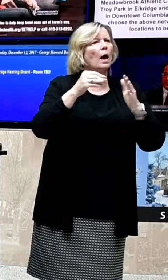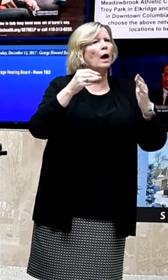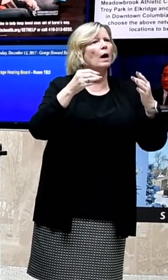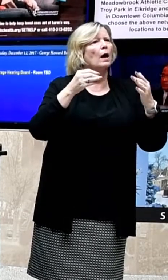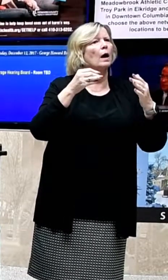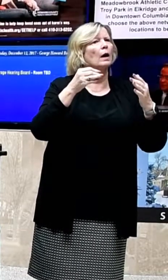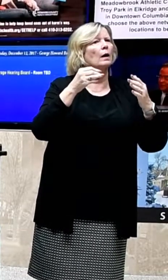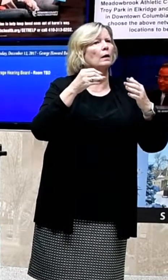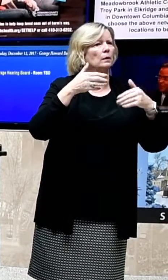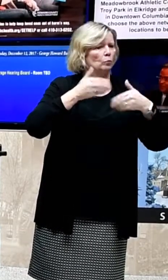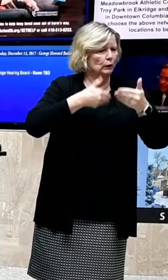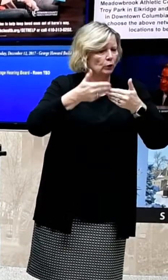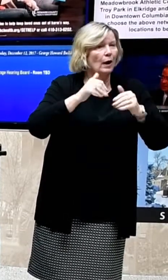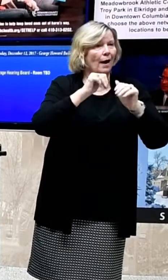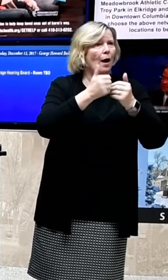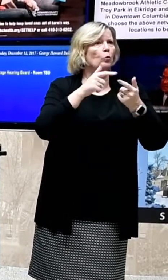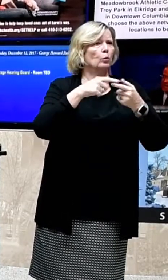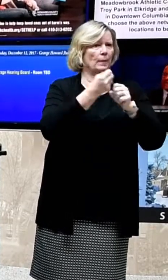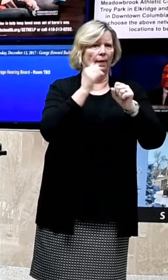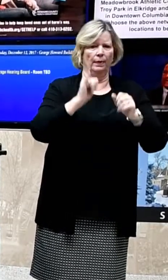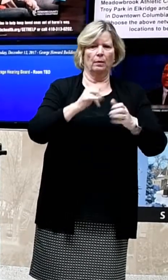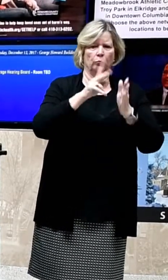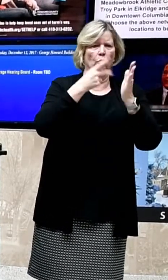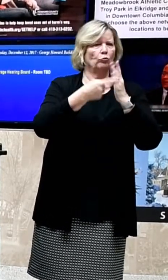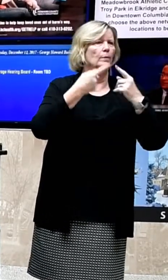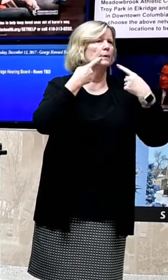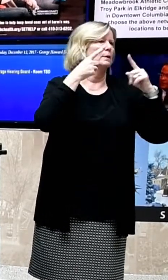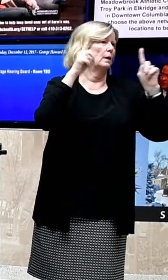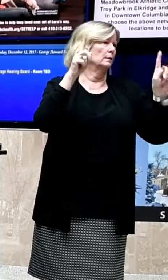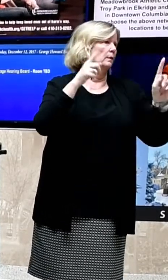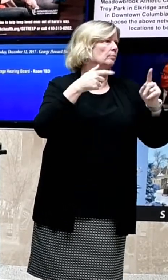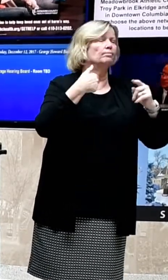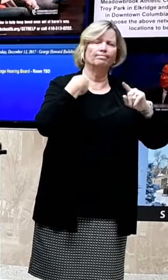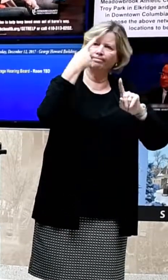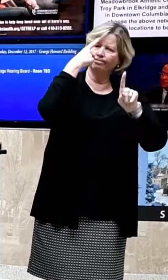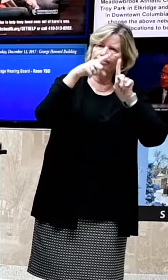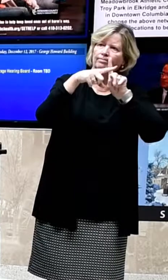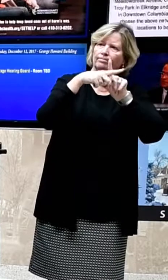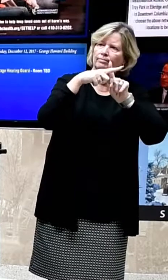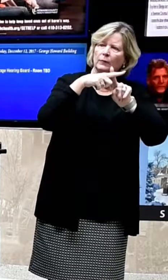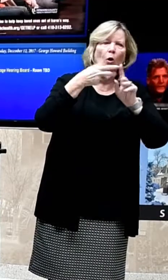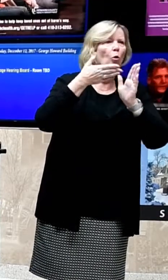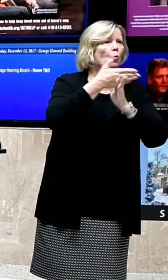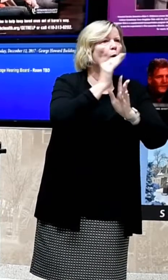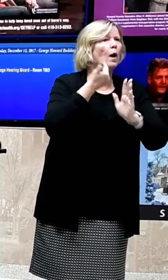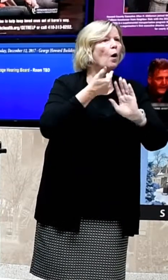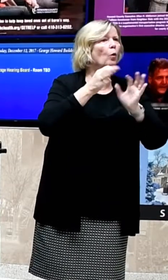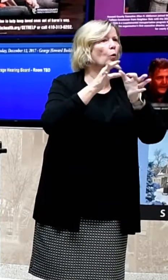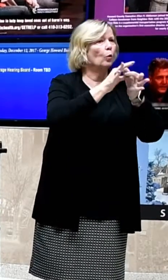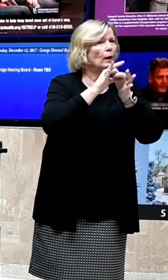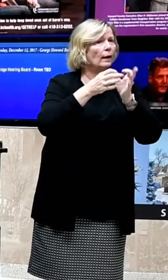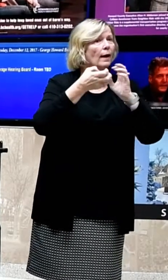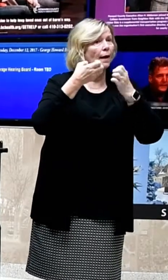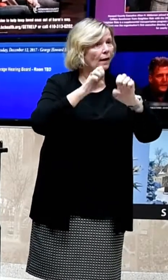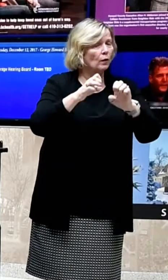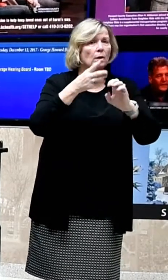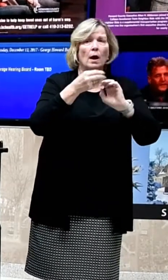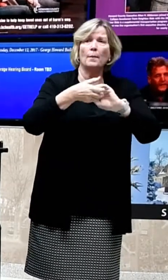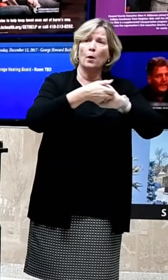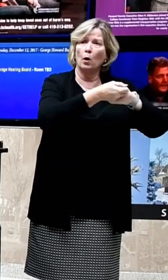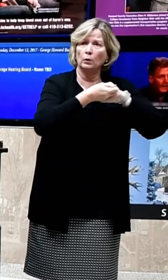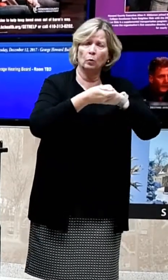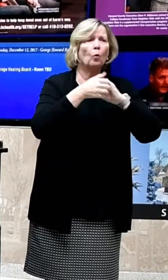and system effectiveness. I'm optimistic through coordinated efforts and partnerships, we will turn this crisis